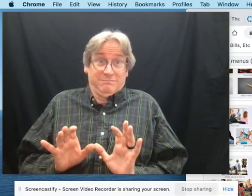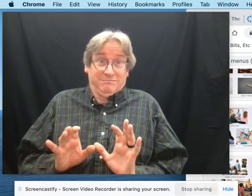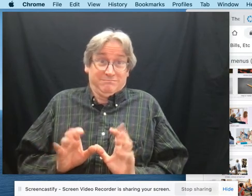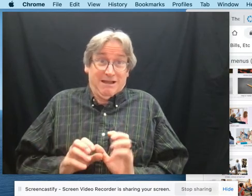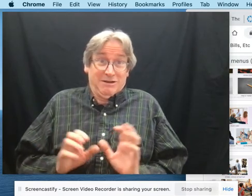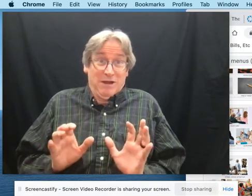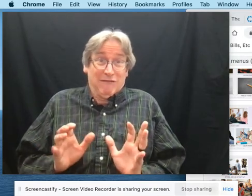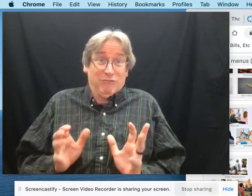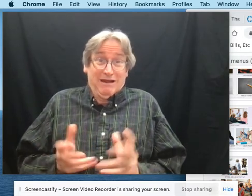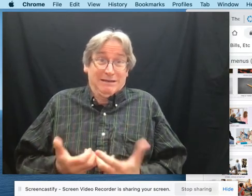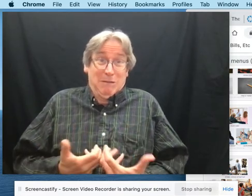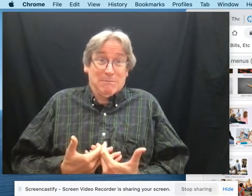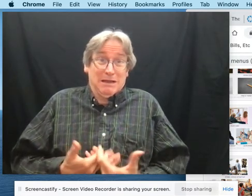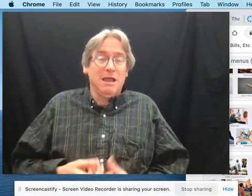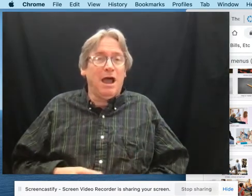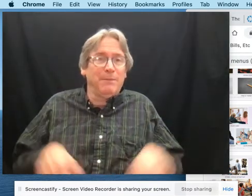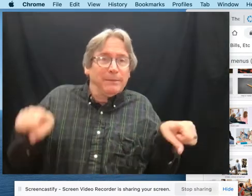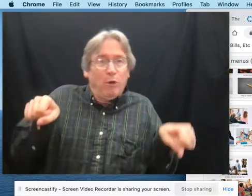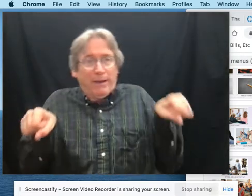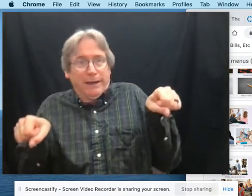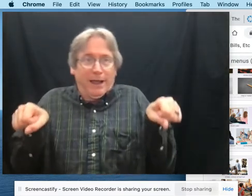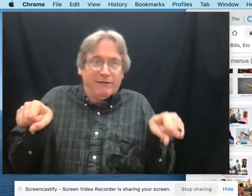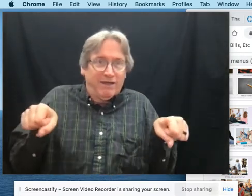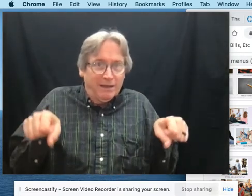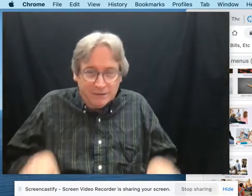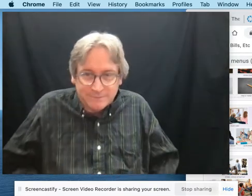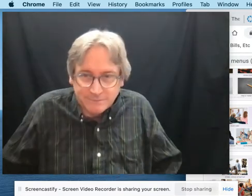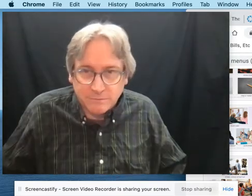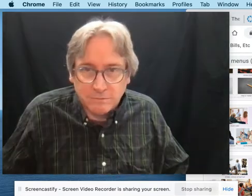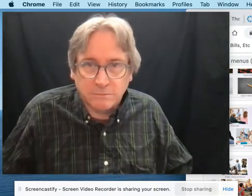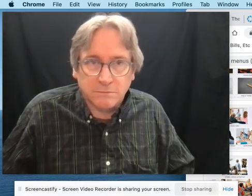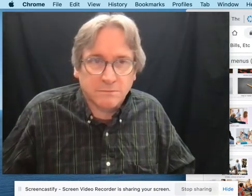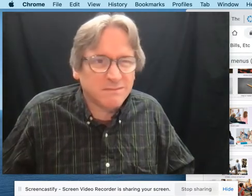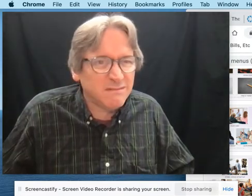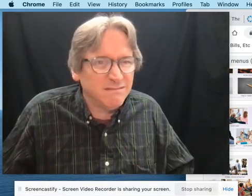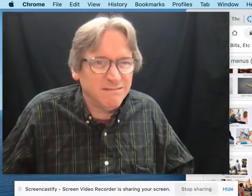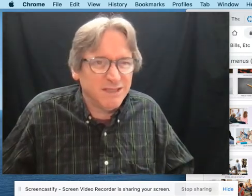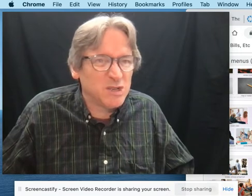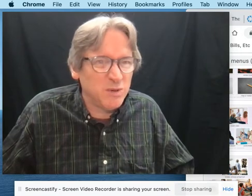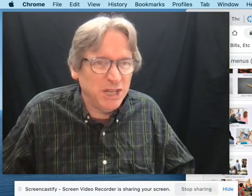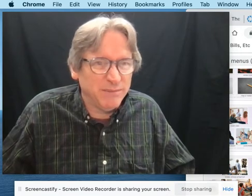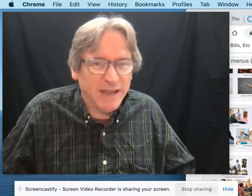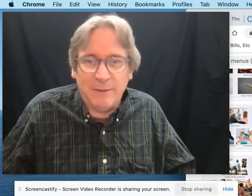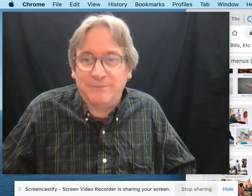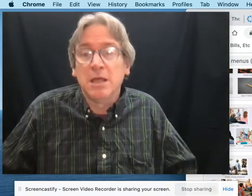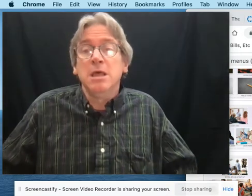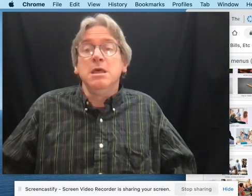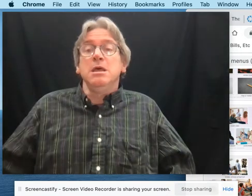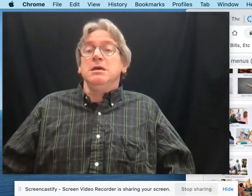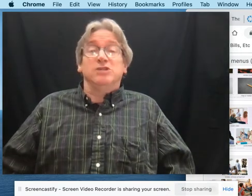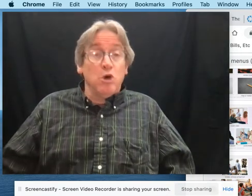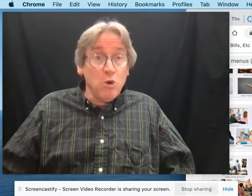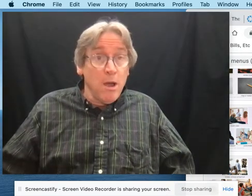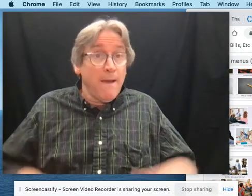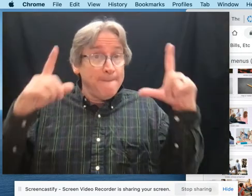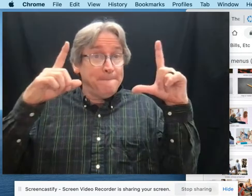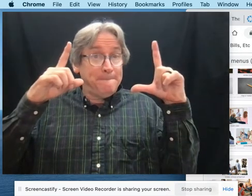Sorry, I don't have one. I'm like moped guy, if anything. They're so cheap. Anyway,